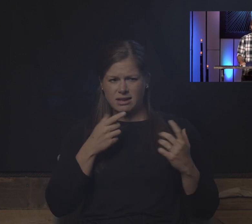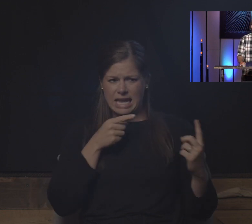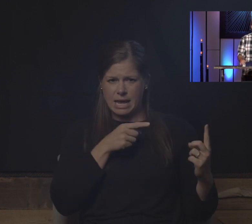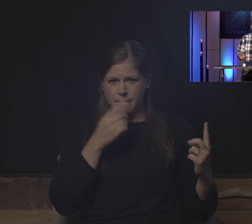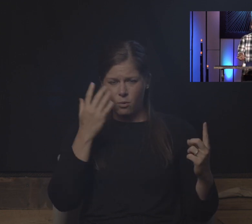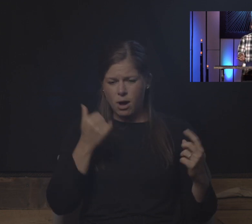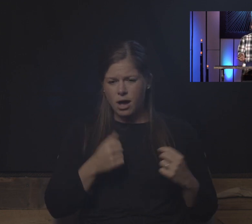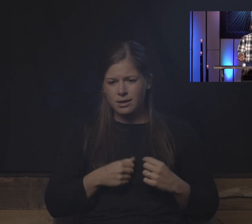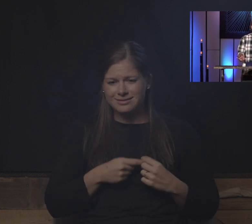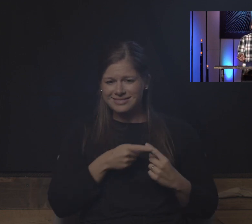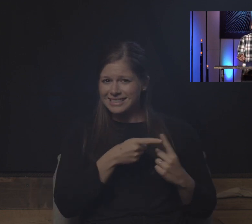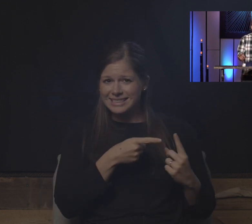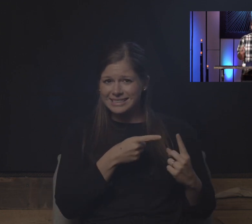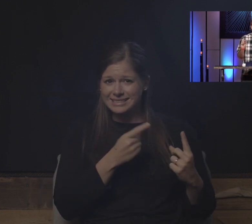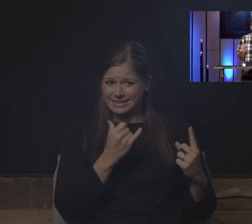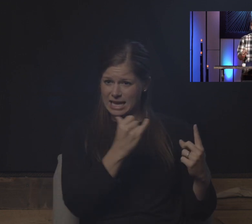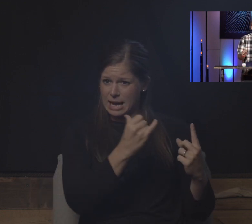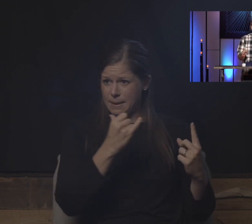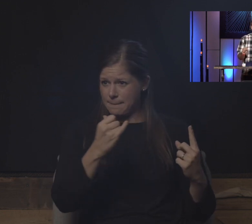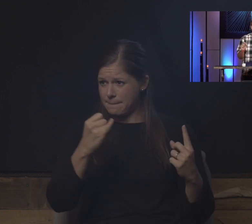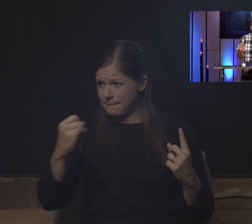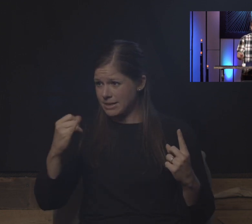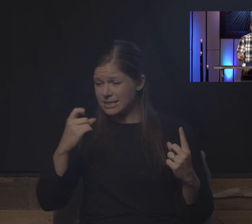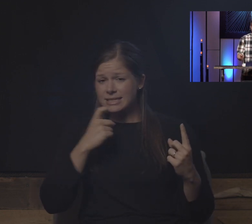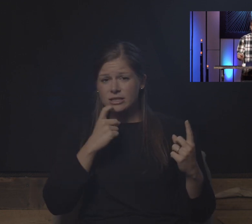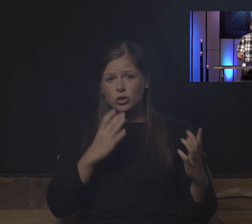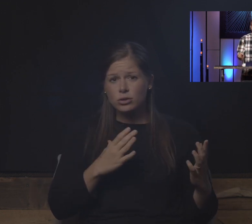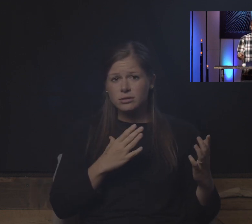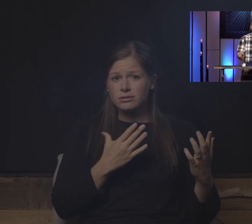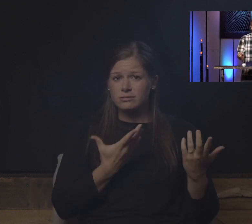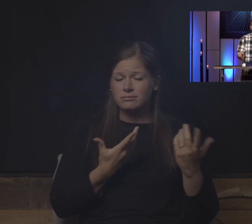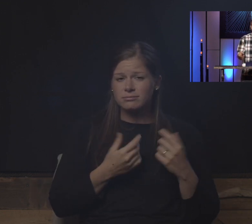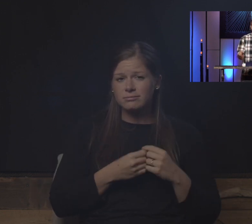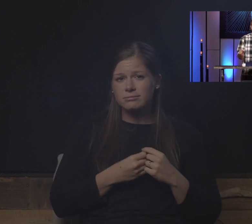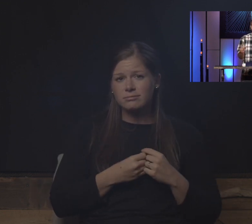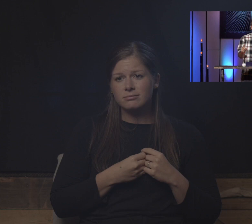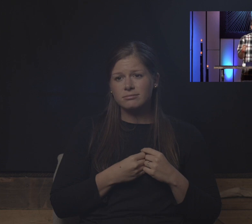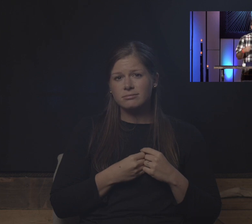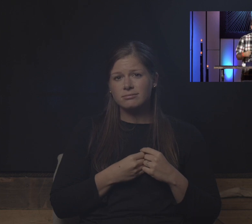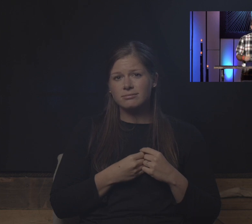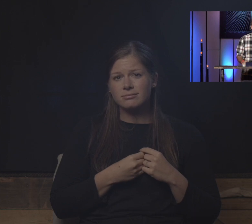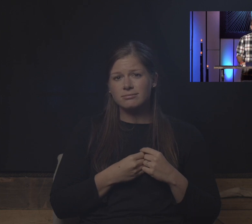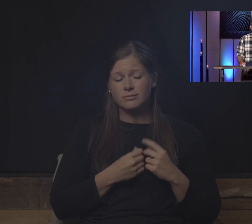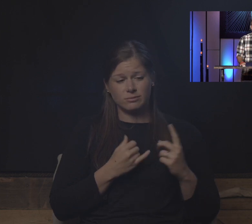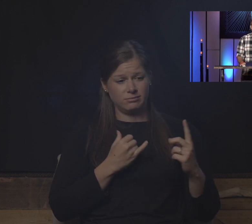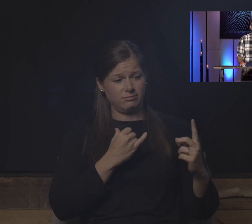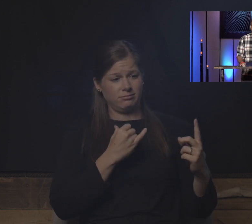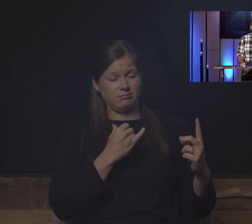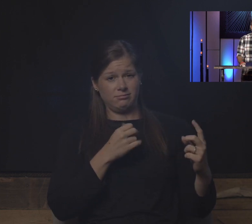sin." And then he said, "If it wasn't for grace, he could be me."